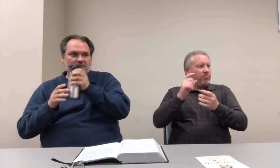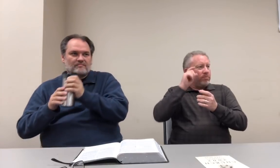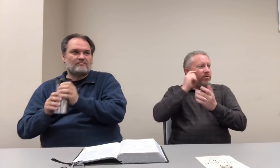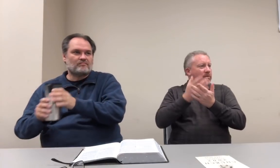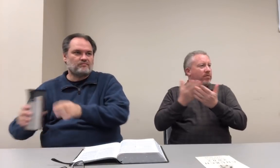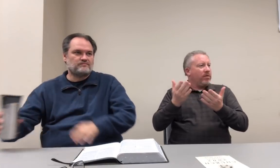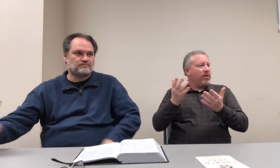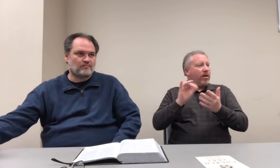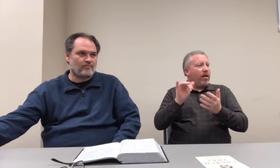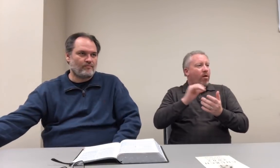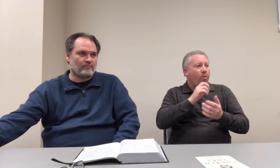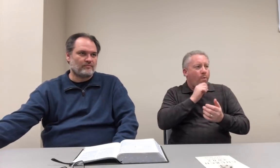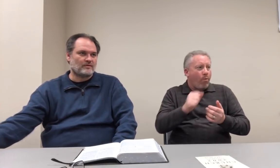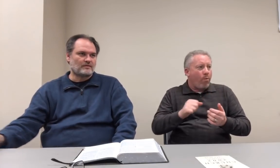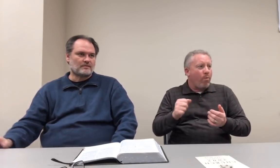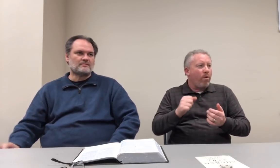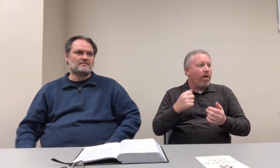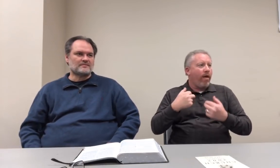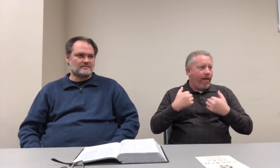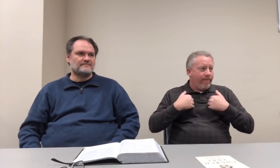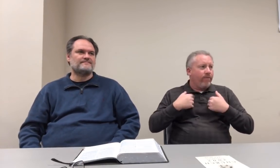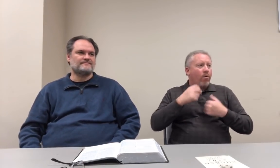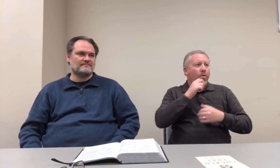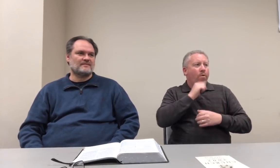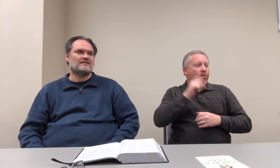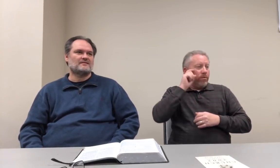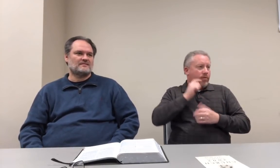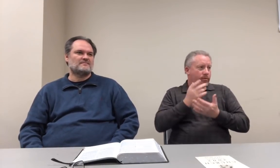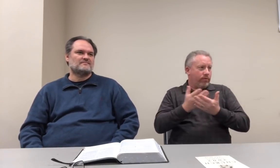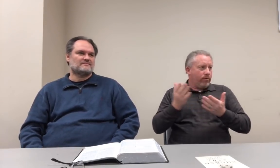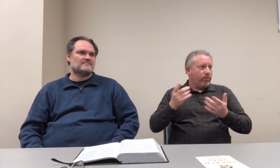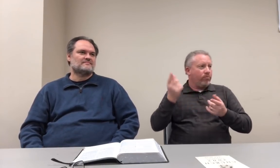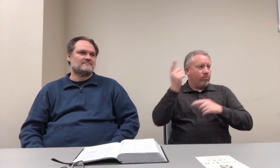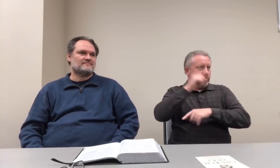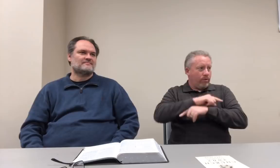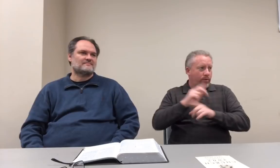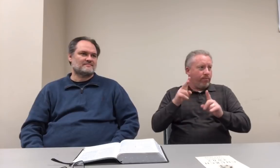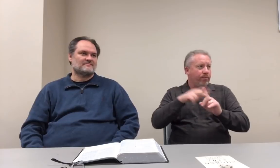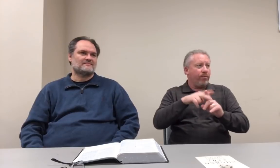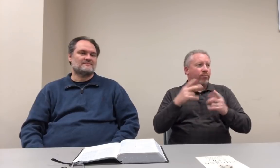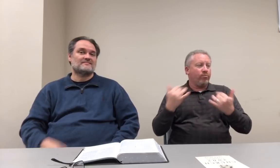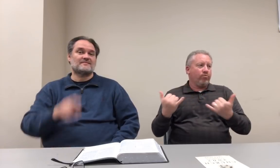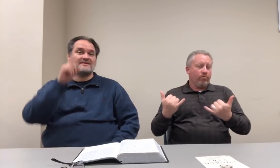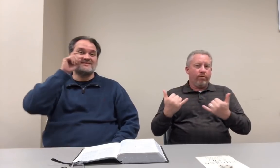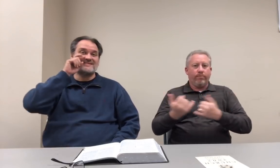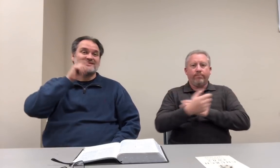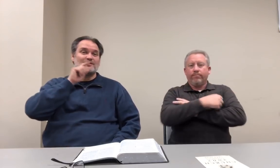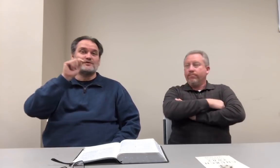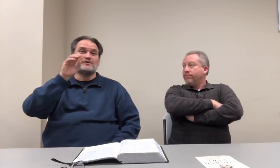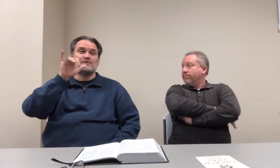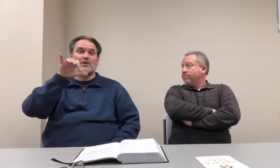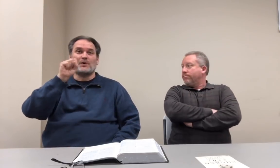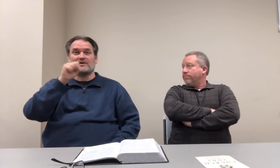eyes. It's God's arm too short to reach us or whatever.